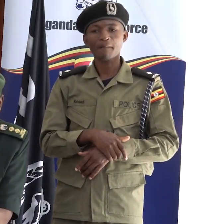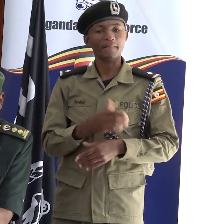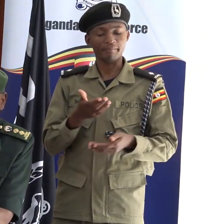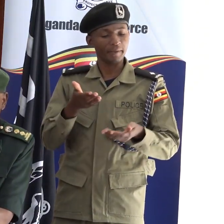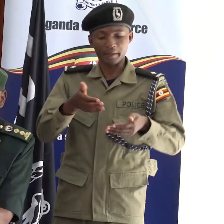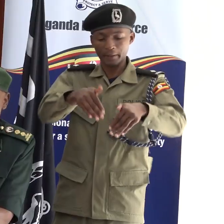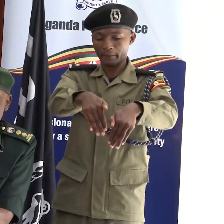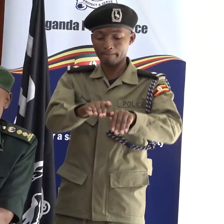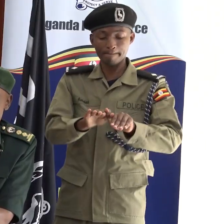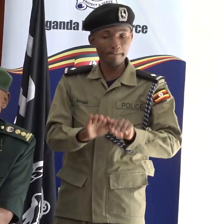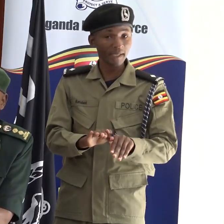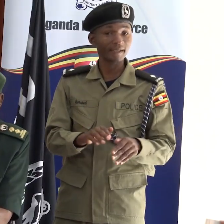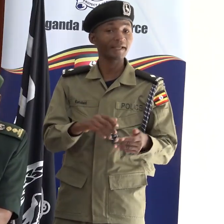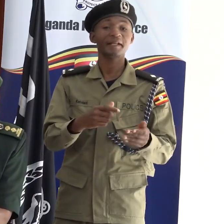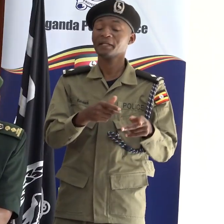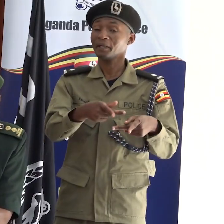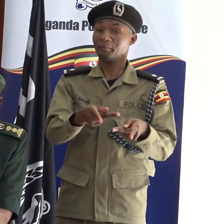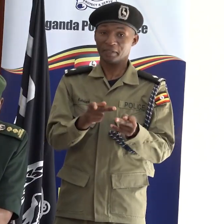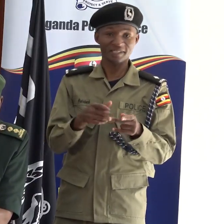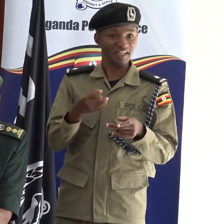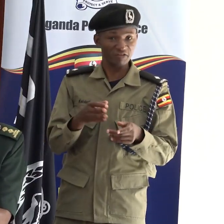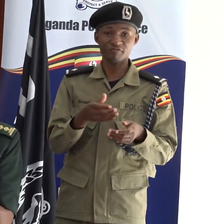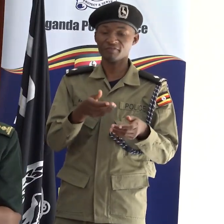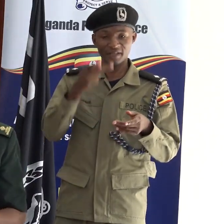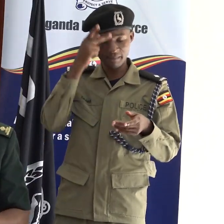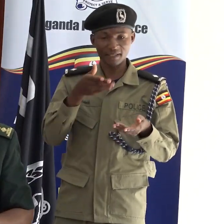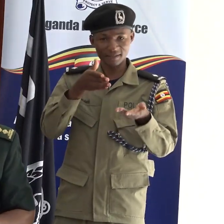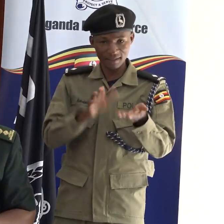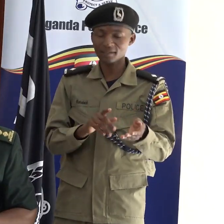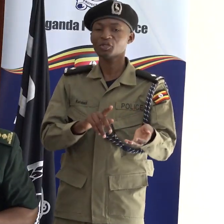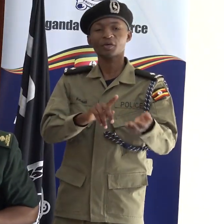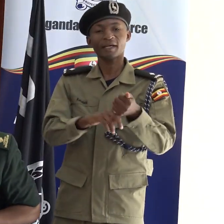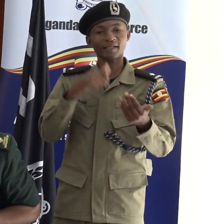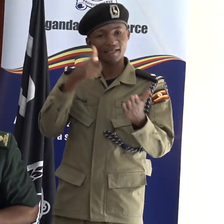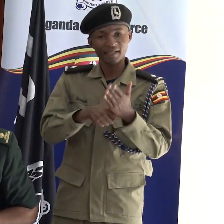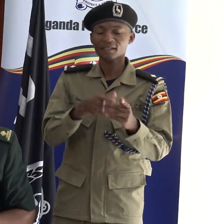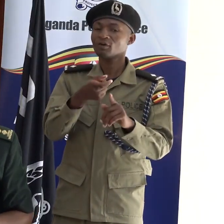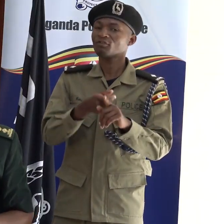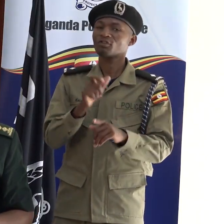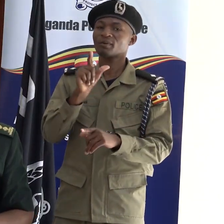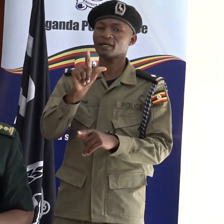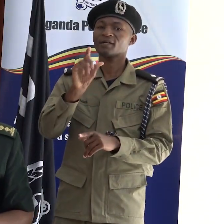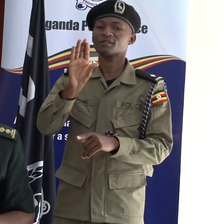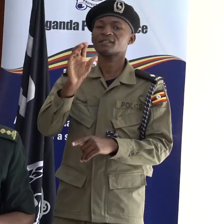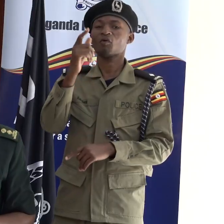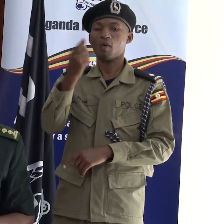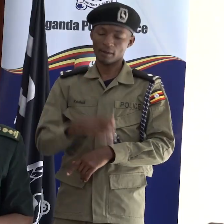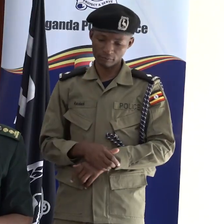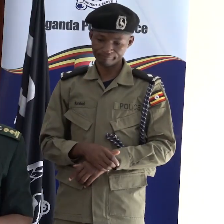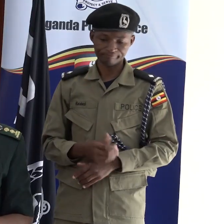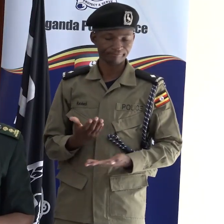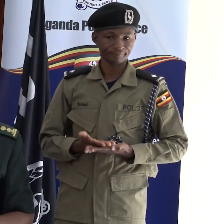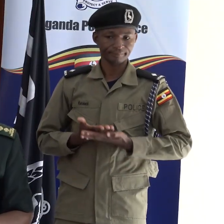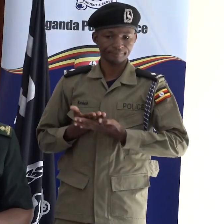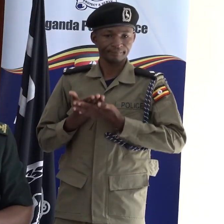buried there, in the case of those who died, get that letter from the LC1. Move with that letter